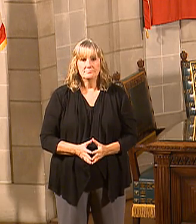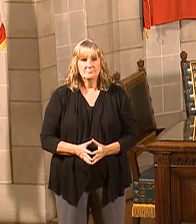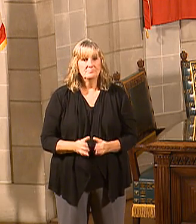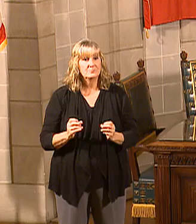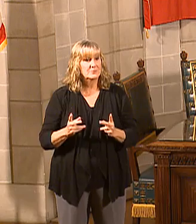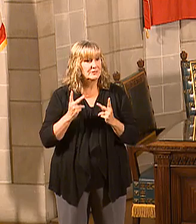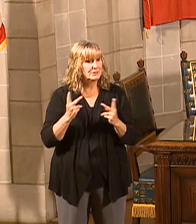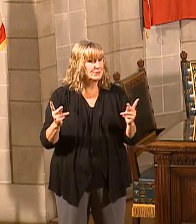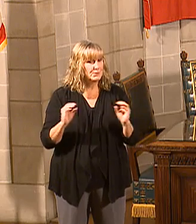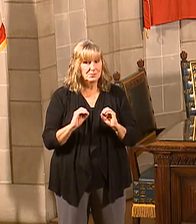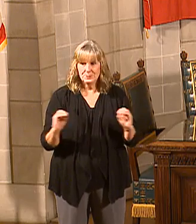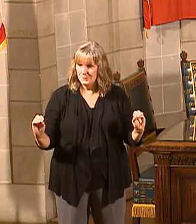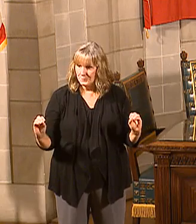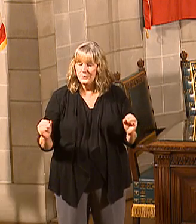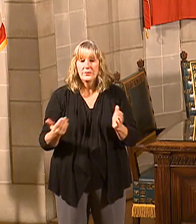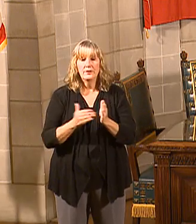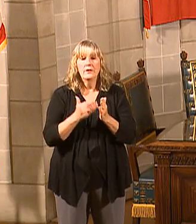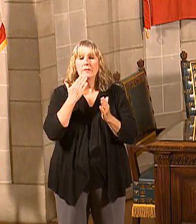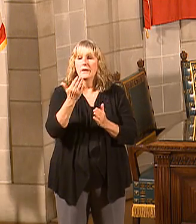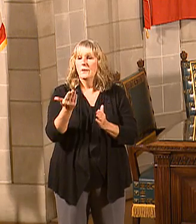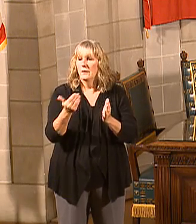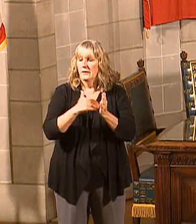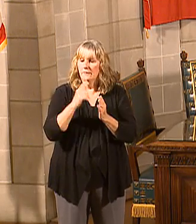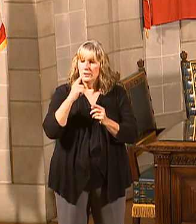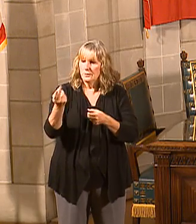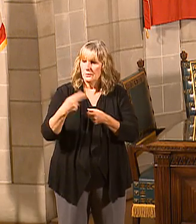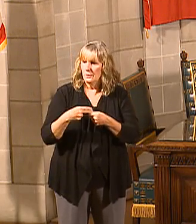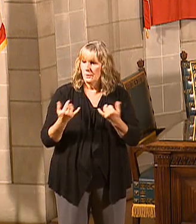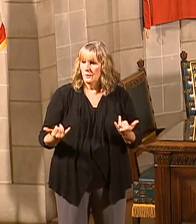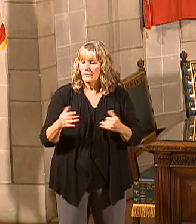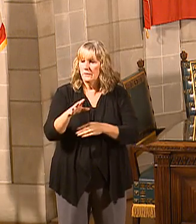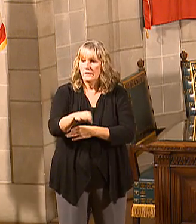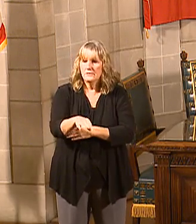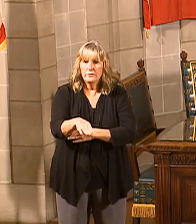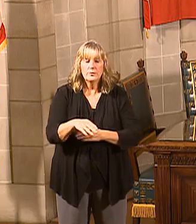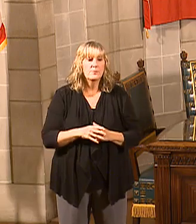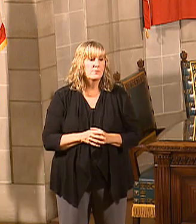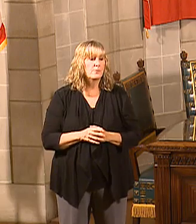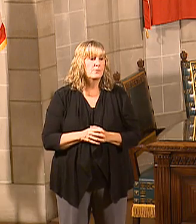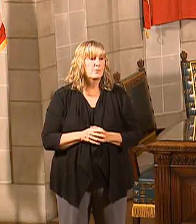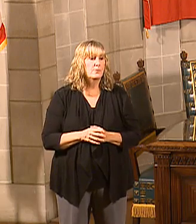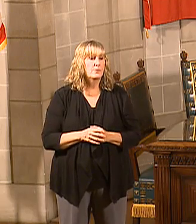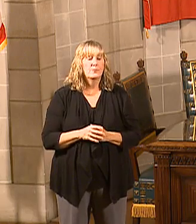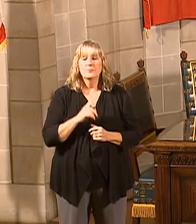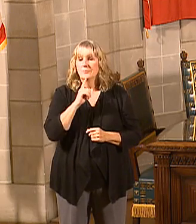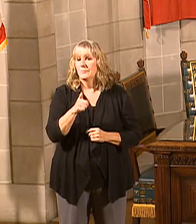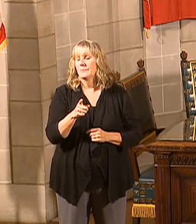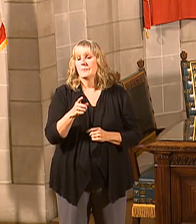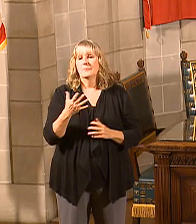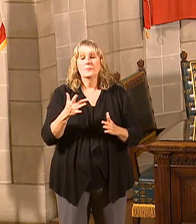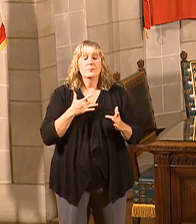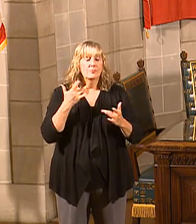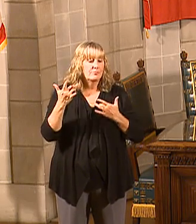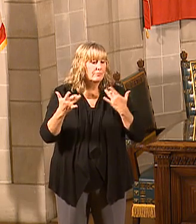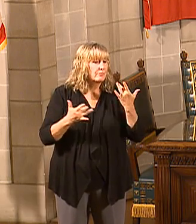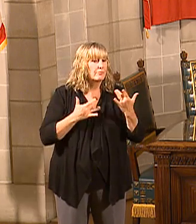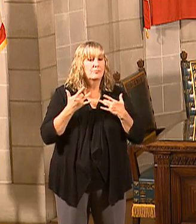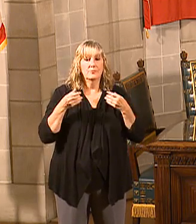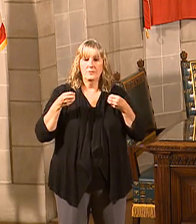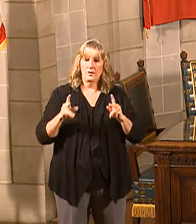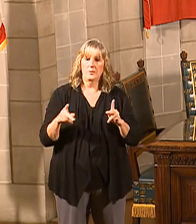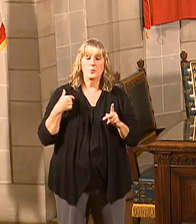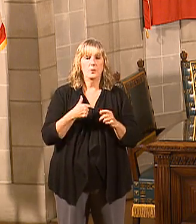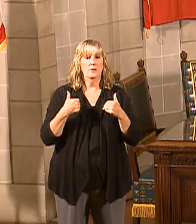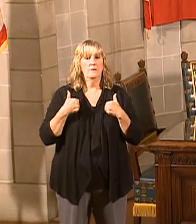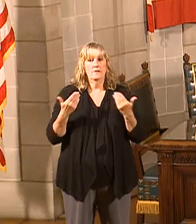All right, seeing none. Again, folks, thank you all very much for joining us here this afternoon. I can't tell you how excited I am about the opportunities